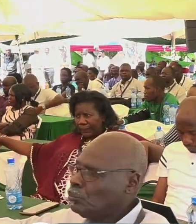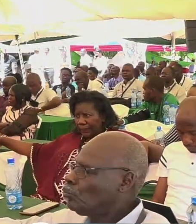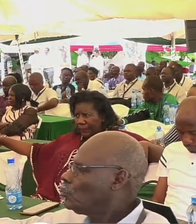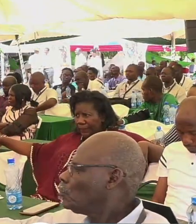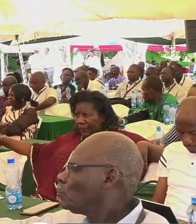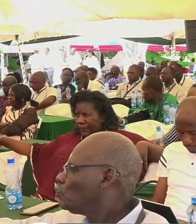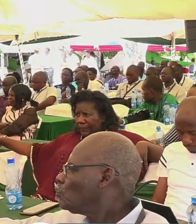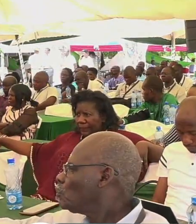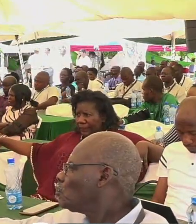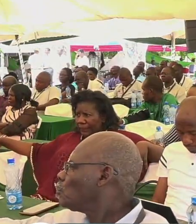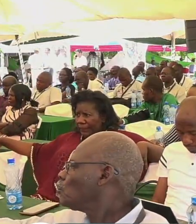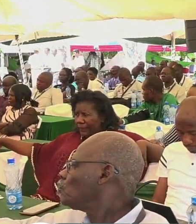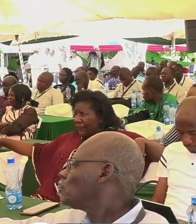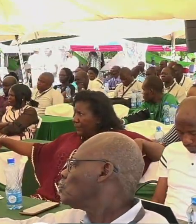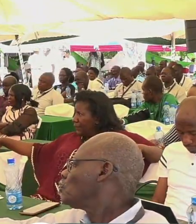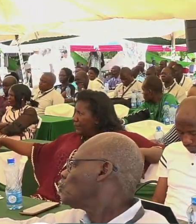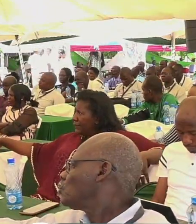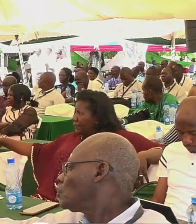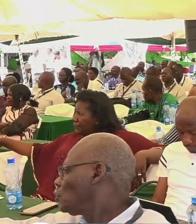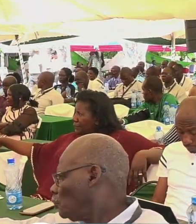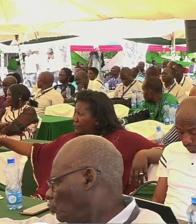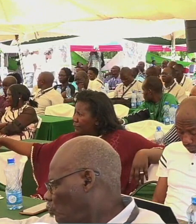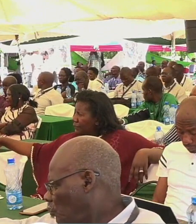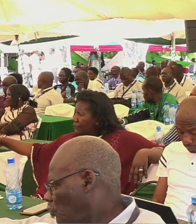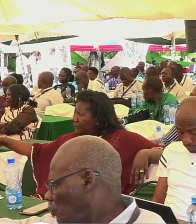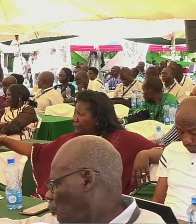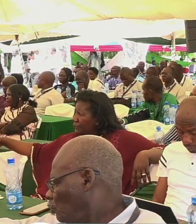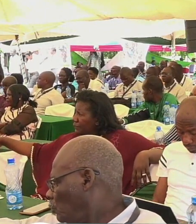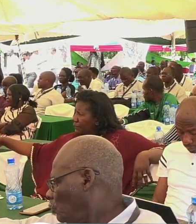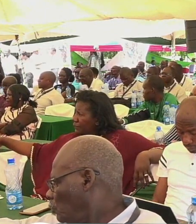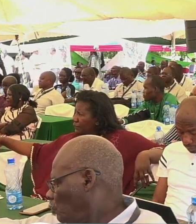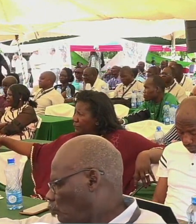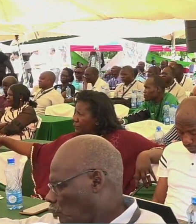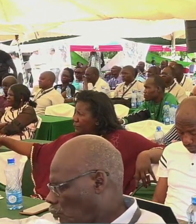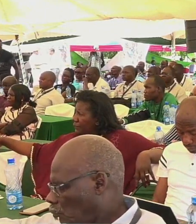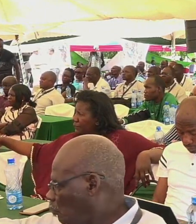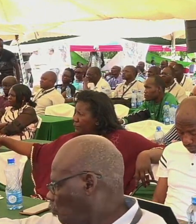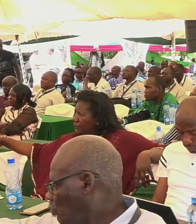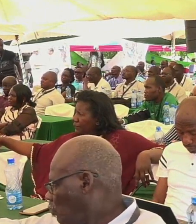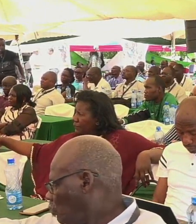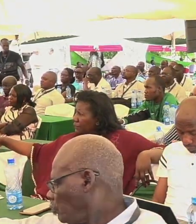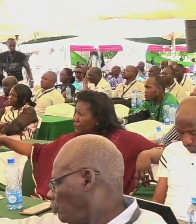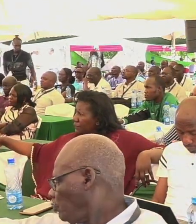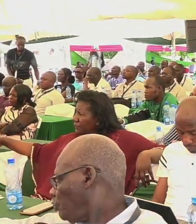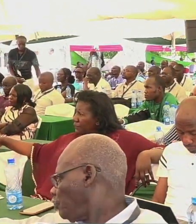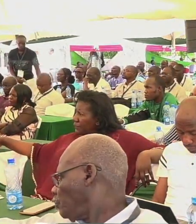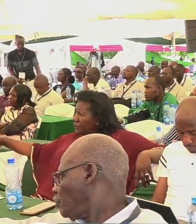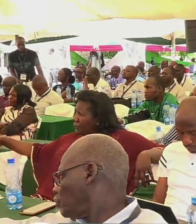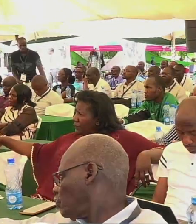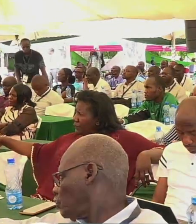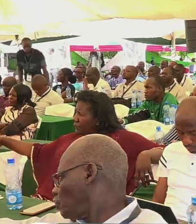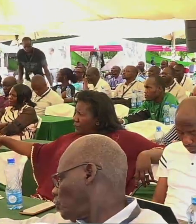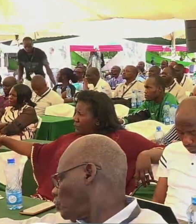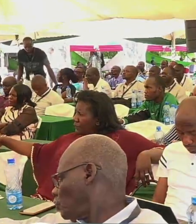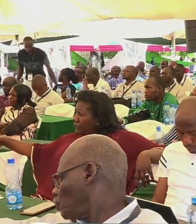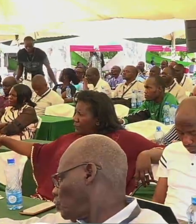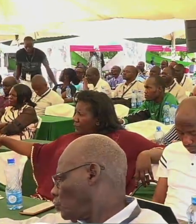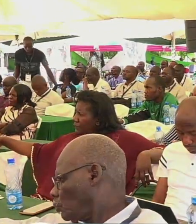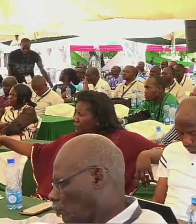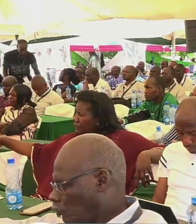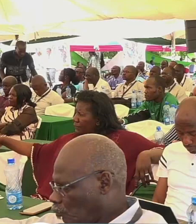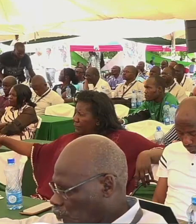before we go to the last one. So Mandera, ungekuwa ushafika kama uko hapo. There's no presentation.